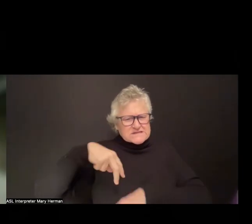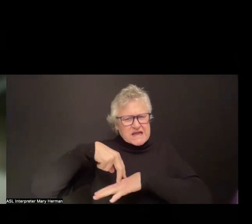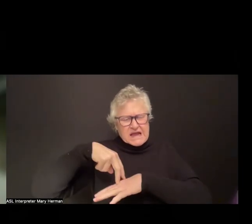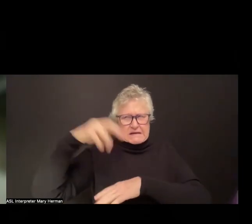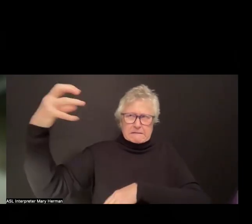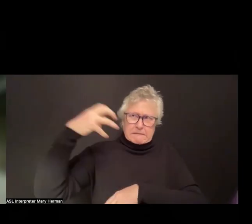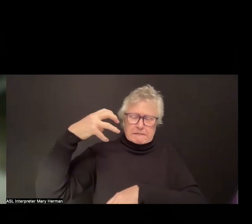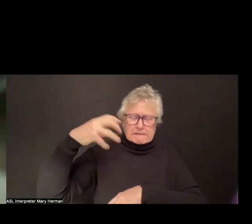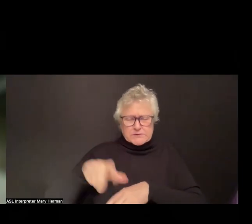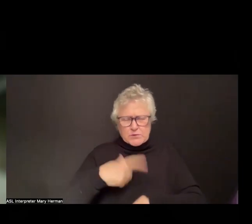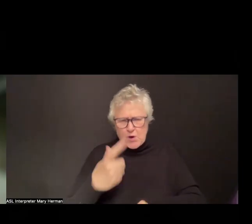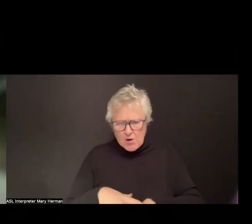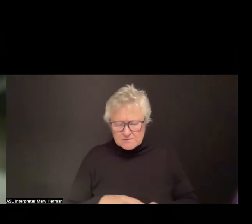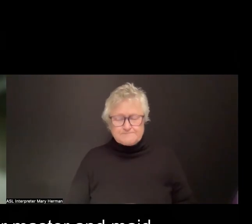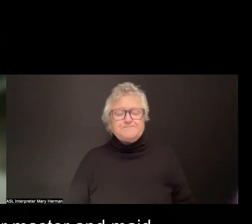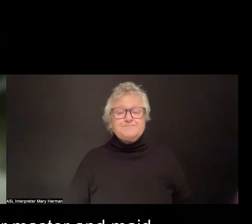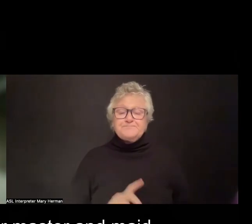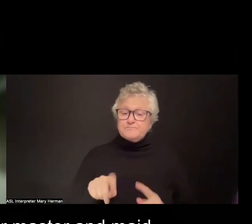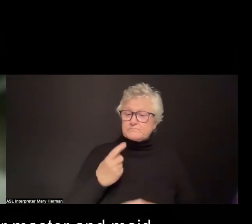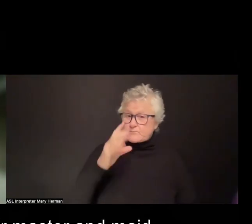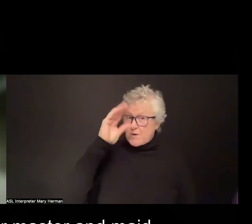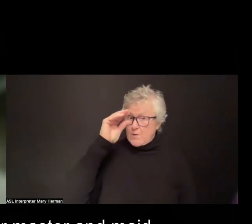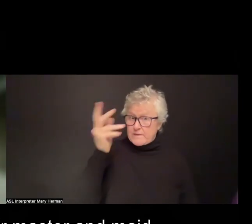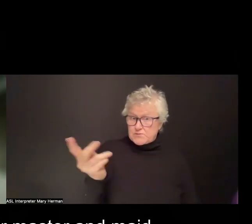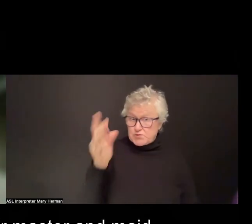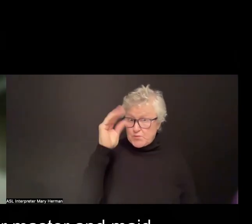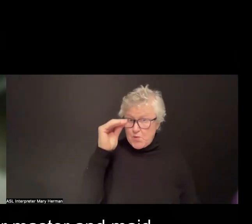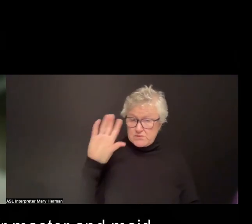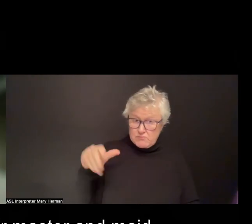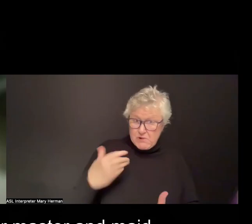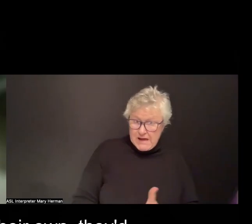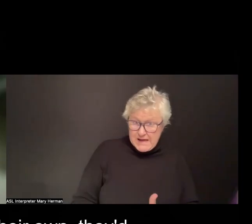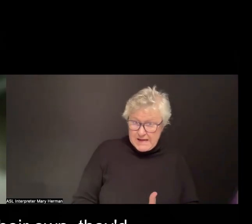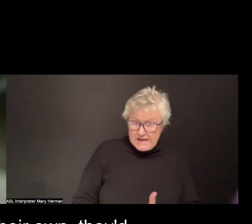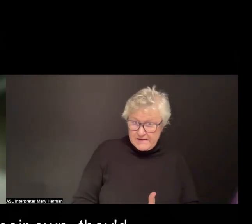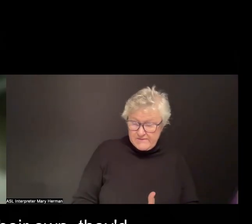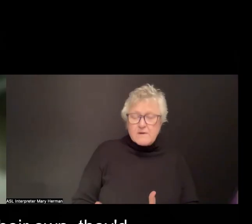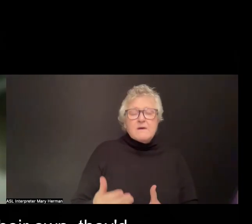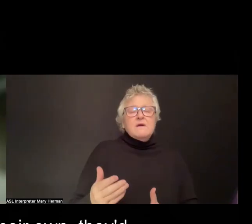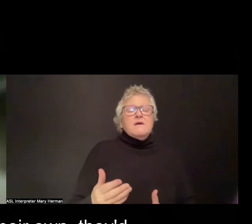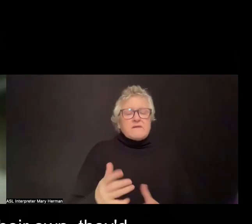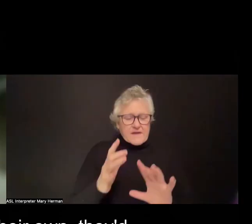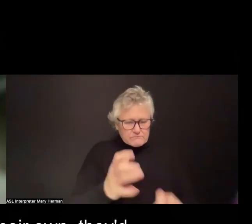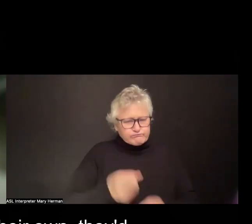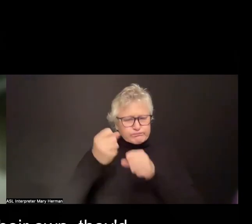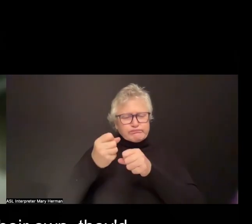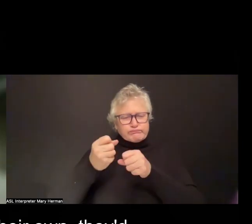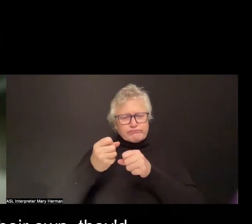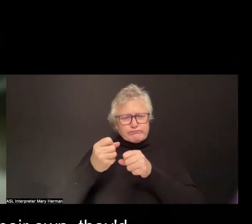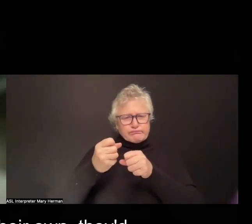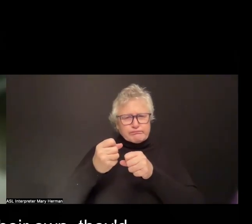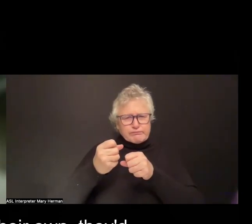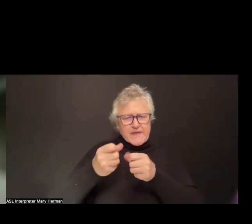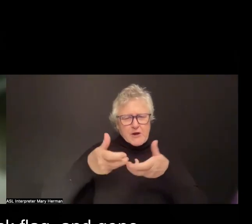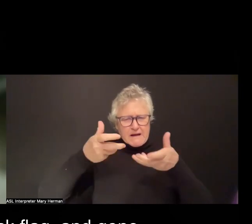very day the boys arrived. After tossing their master and mate overboard and claiming the ship Elizabeth as their own, they'd rechristened her the